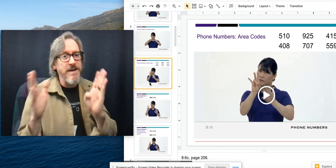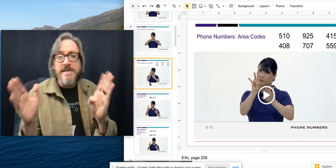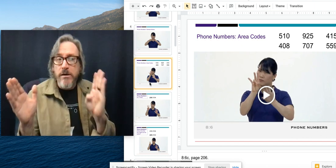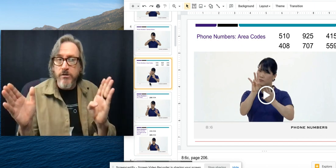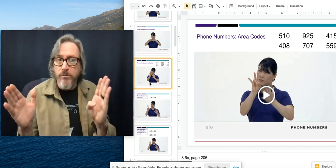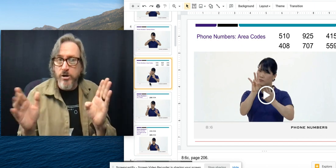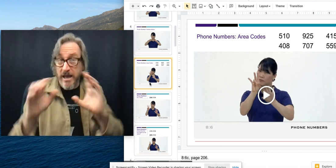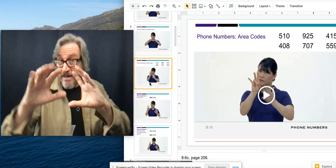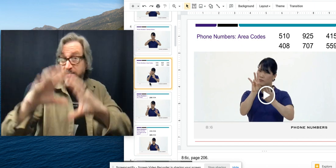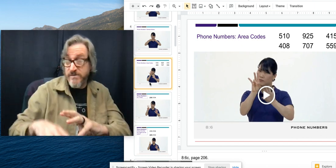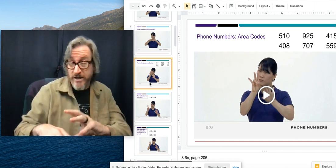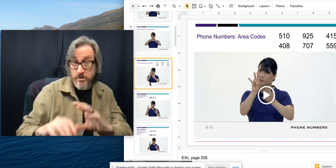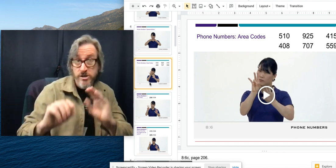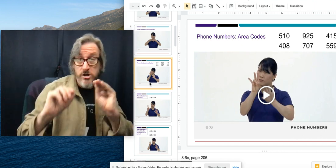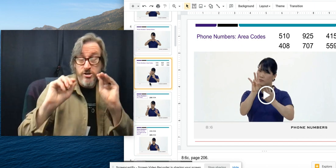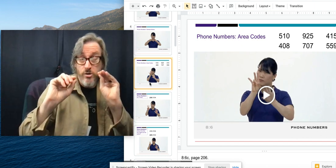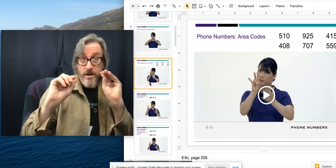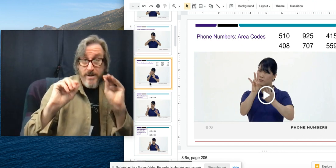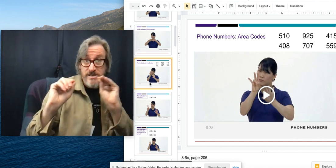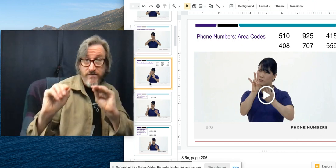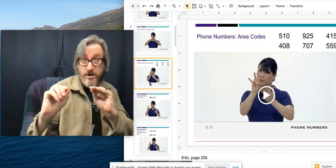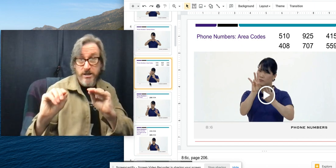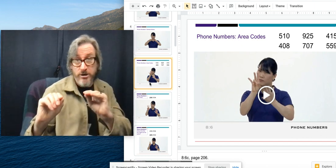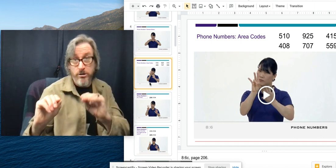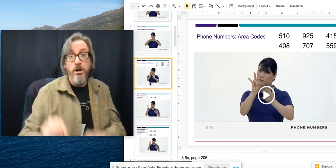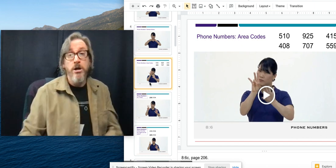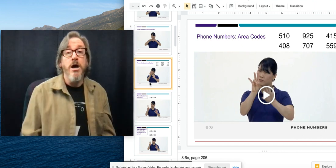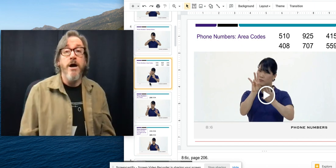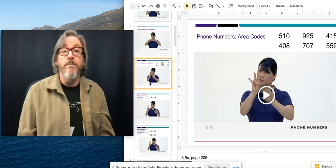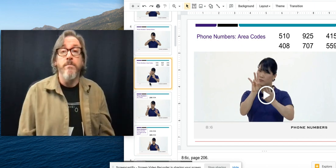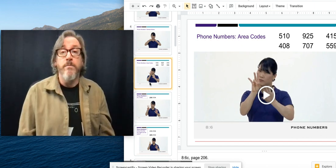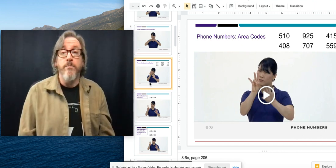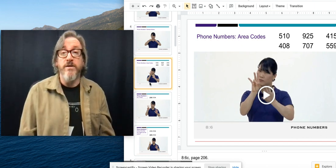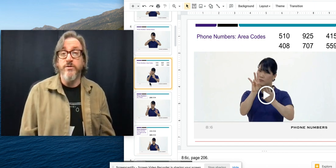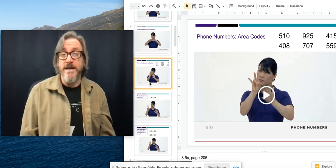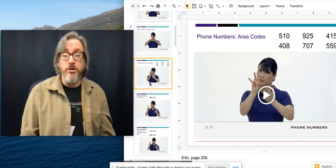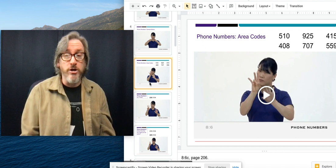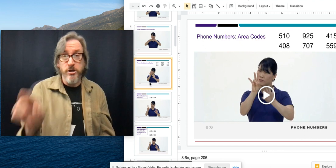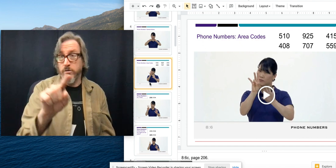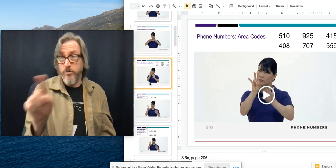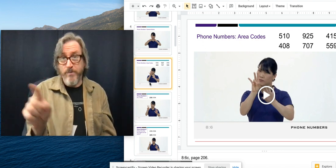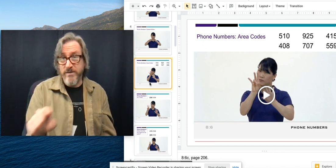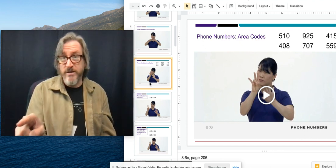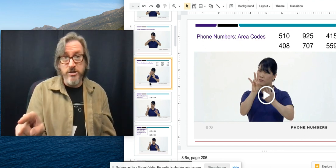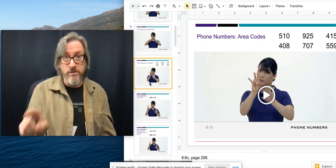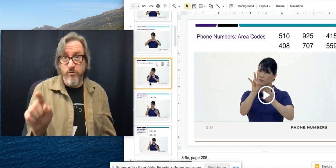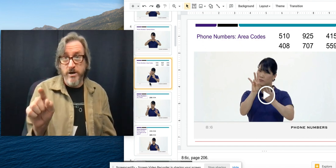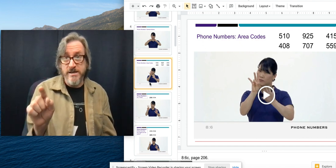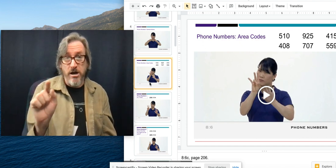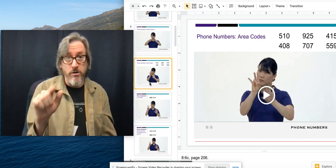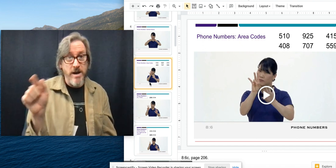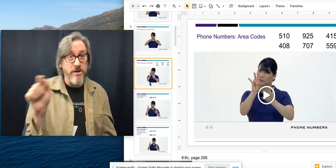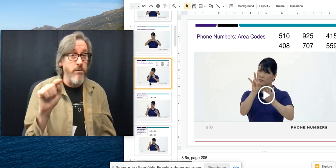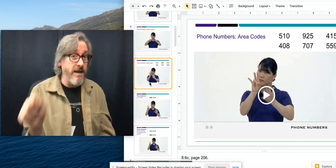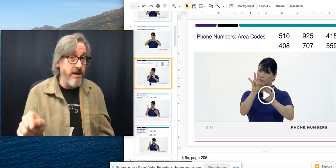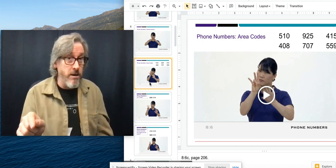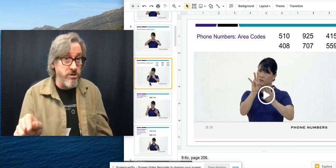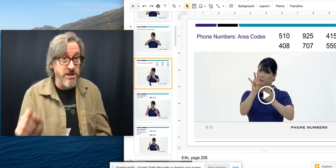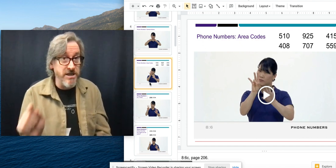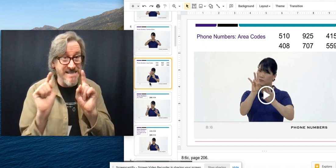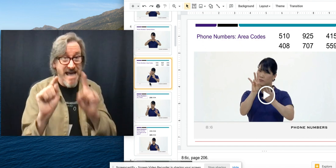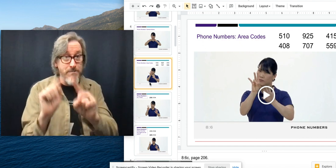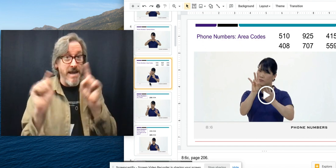They space it out in the book and in these videos so that it makes it very clear. But if you take a look, the big thing to look for is, are there any